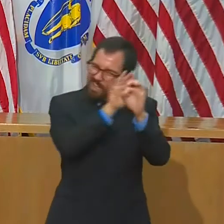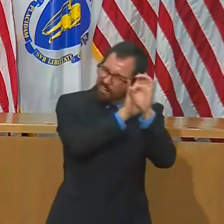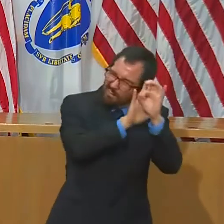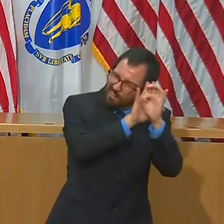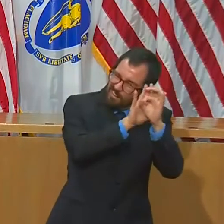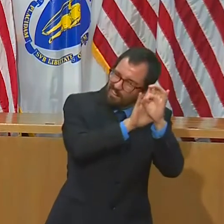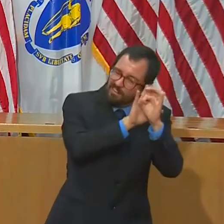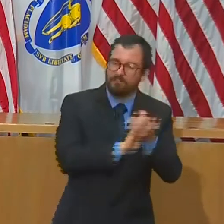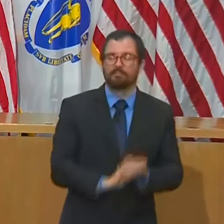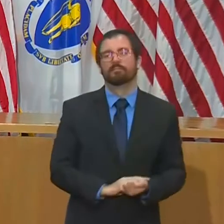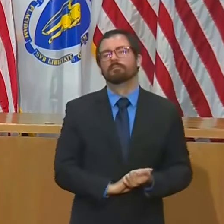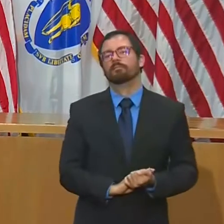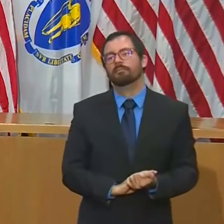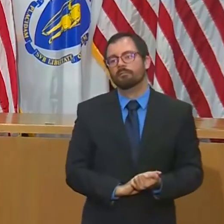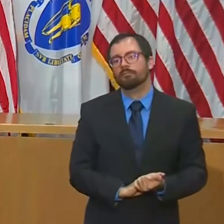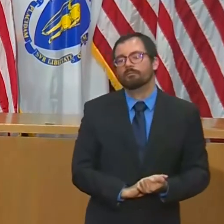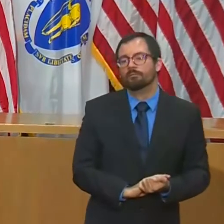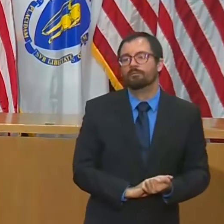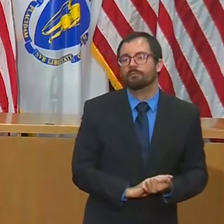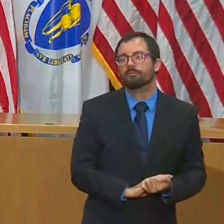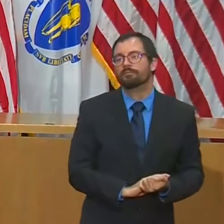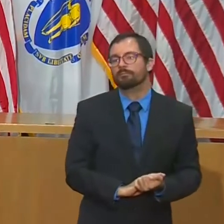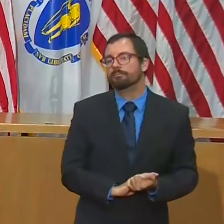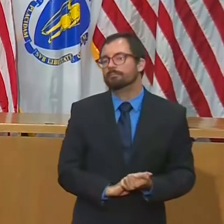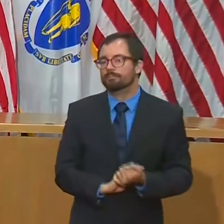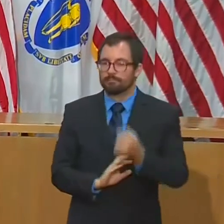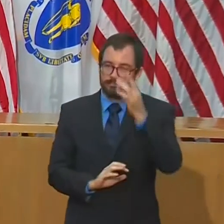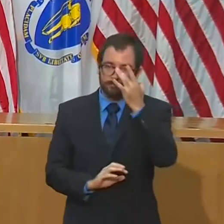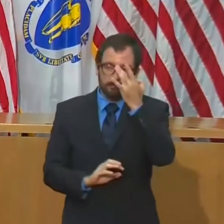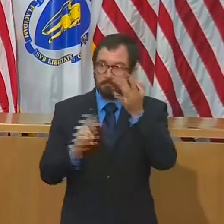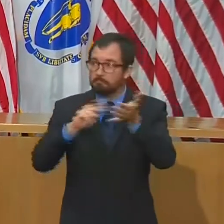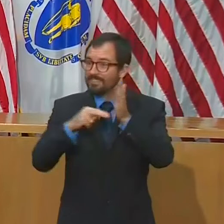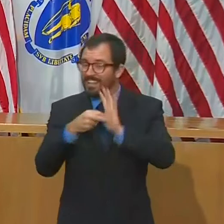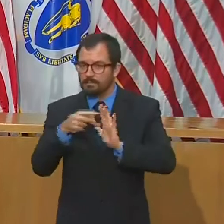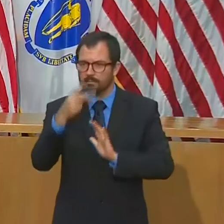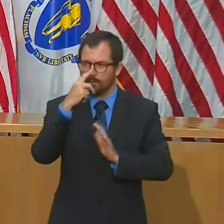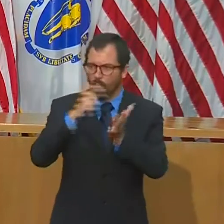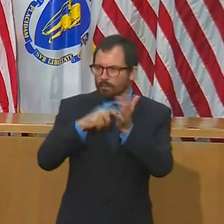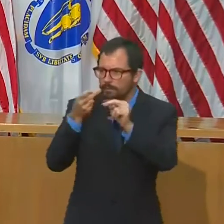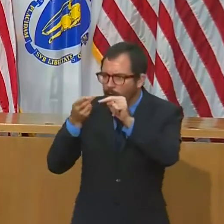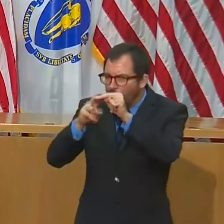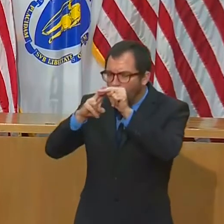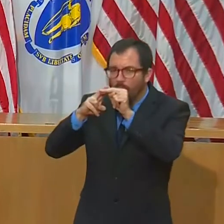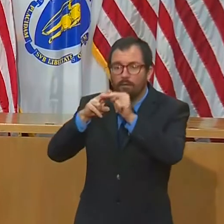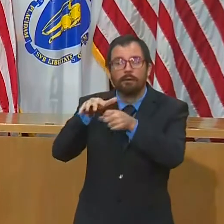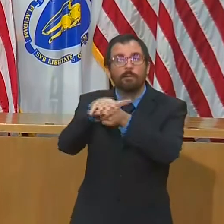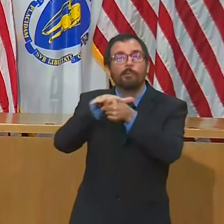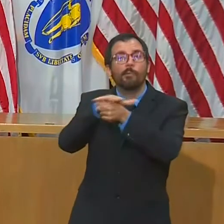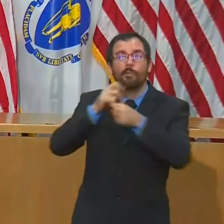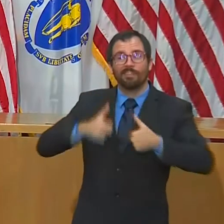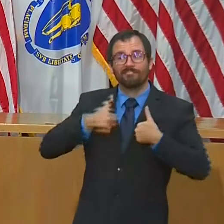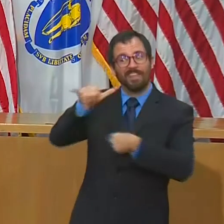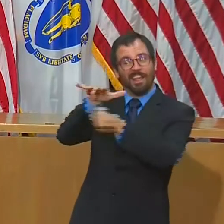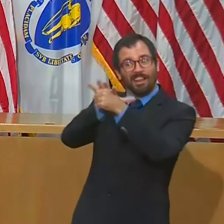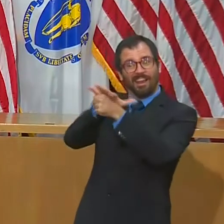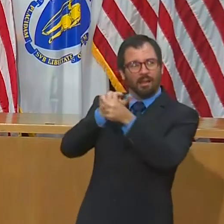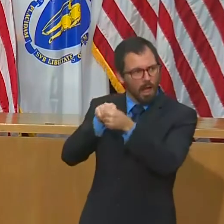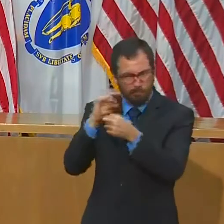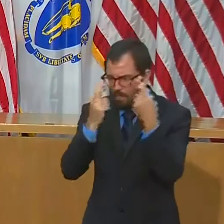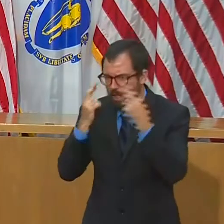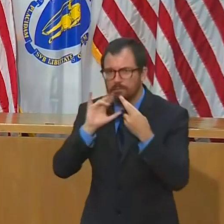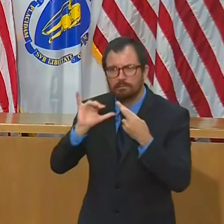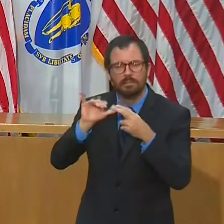support local leaders in these cities and towns where we see the greatest need. The Commonwealth is stepping up its partnerships